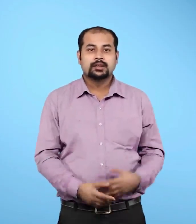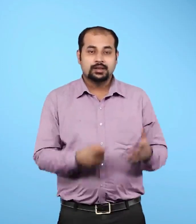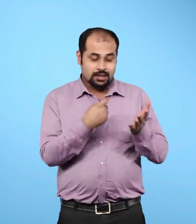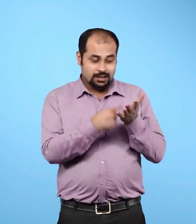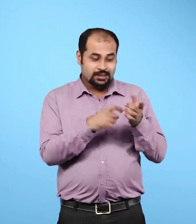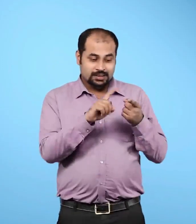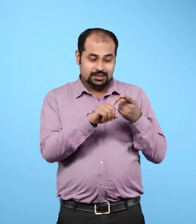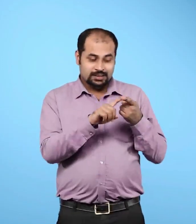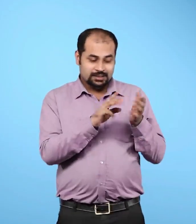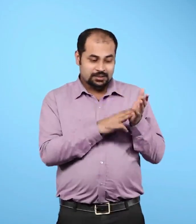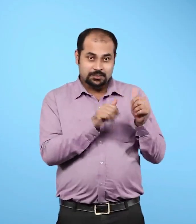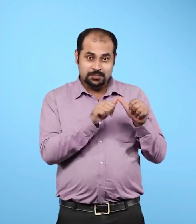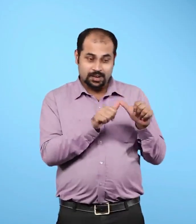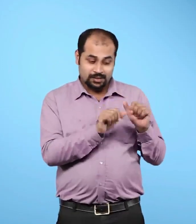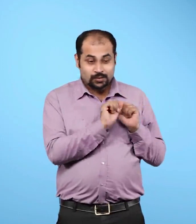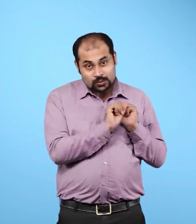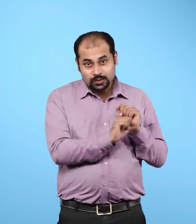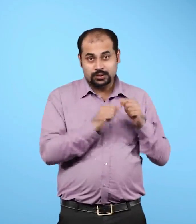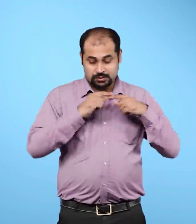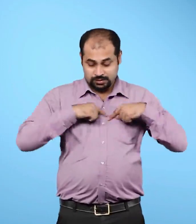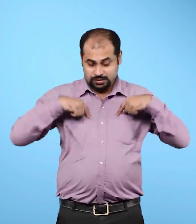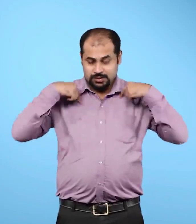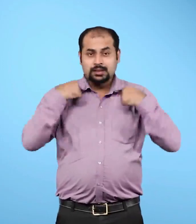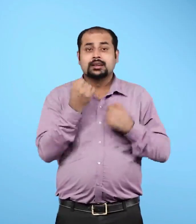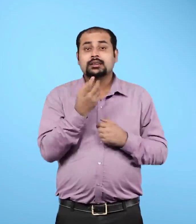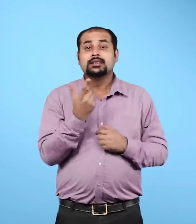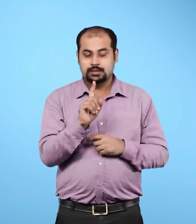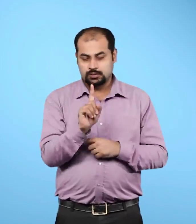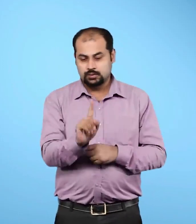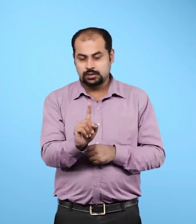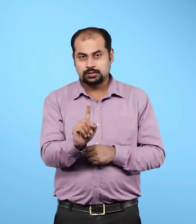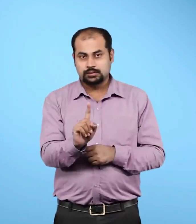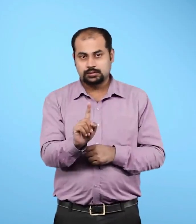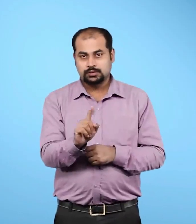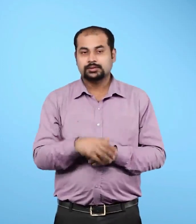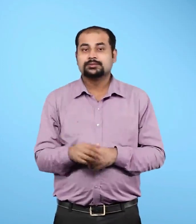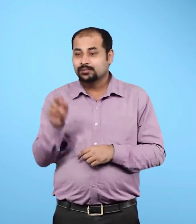And Rima, 1 necklace, 7 loose beads.